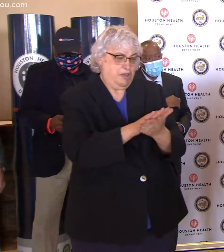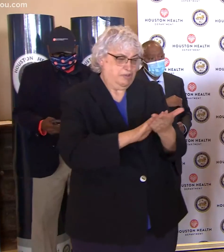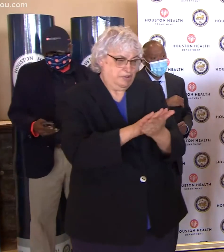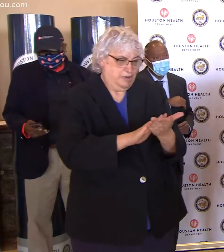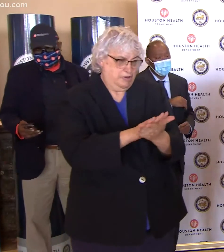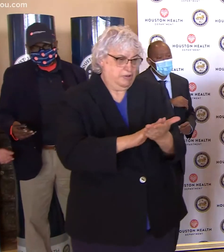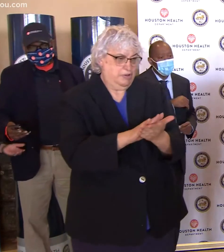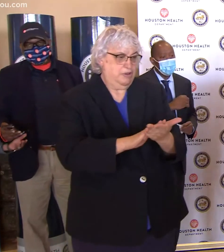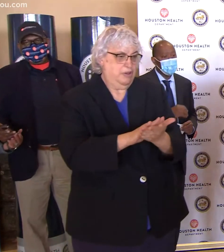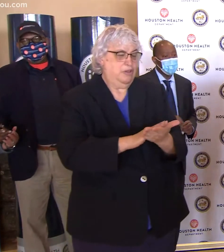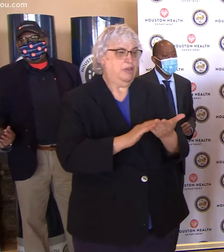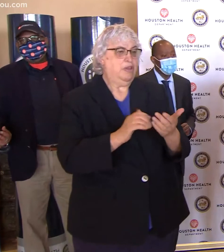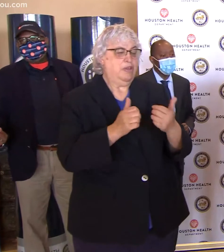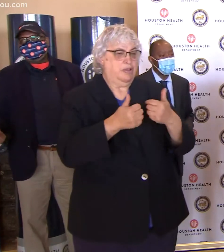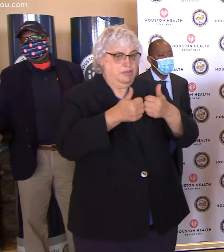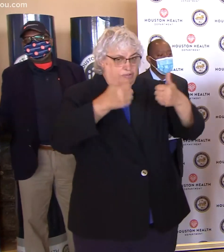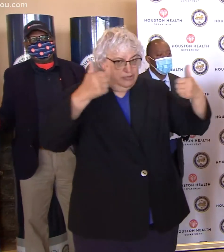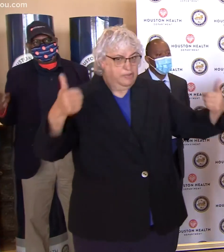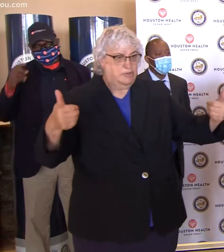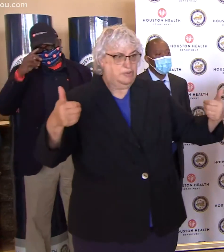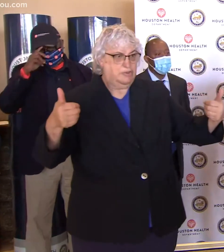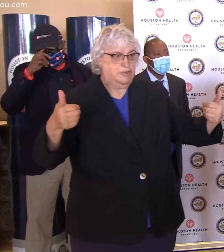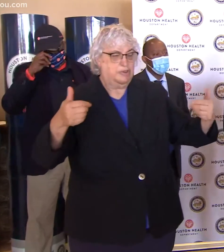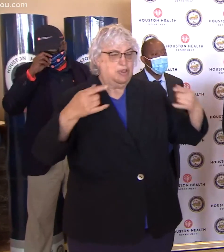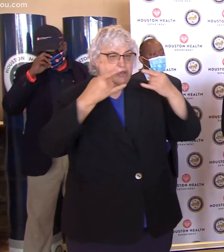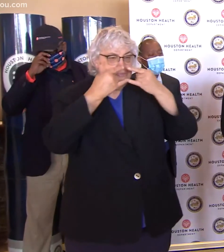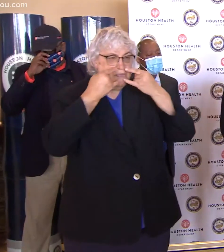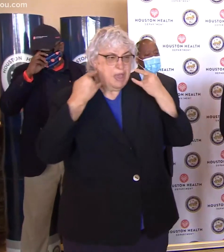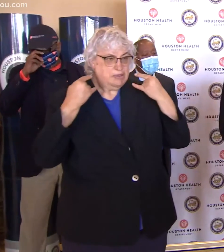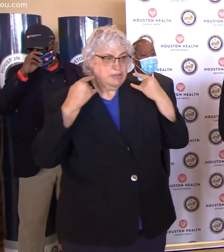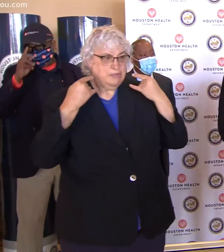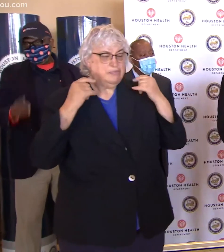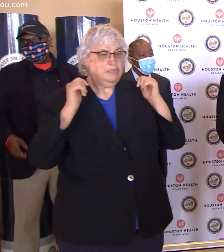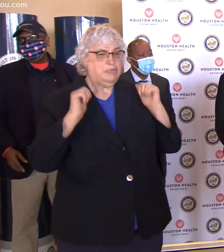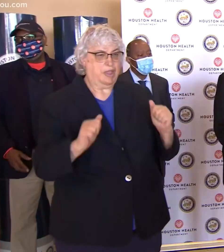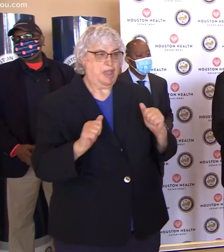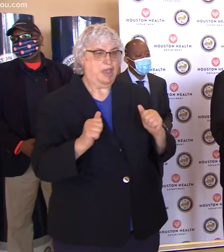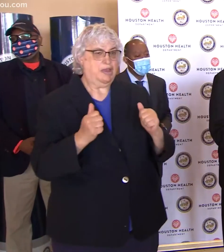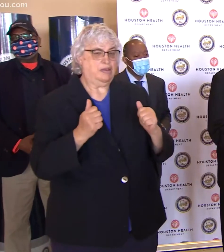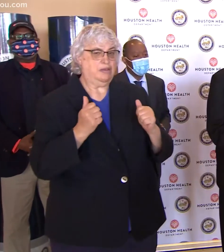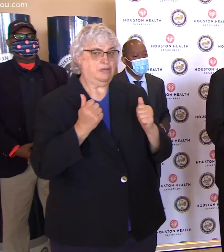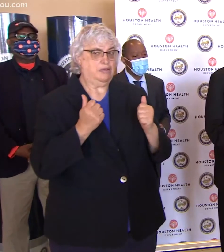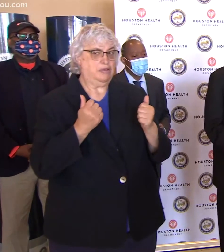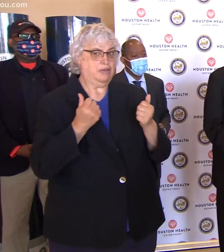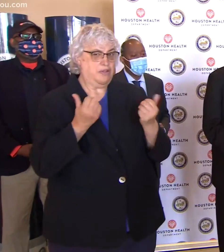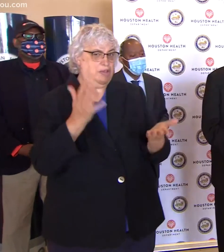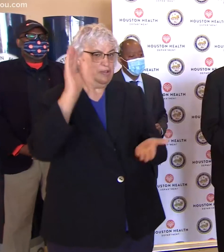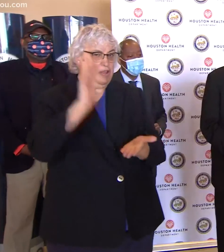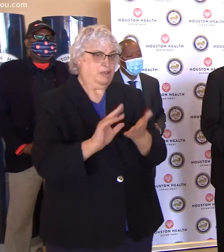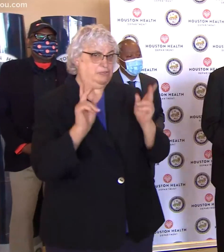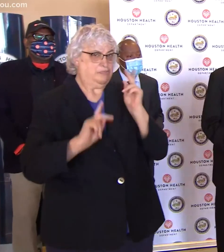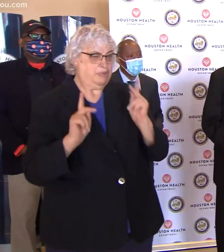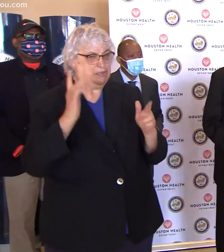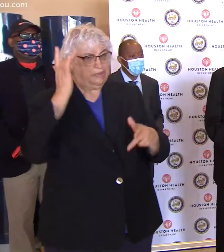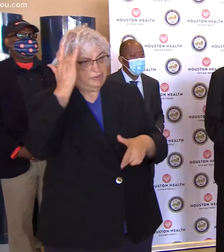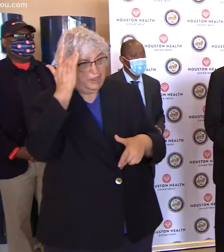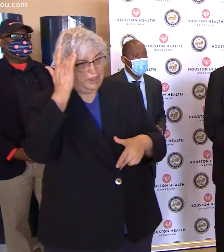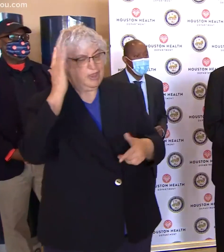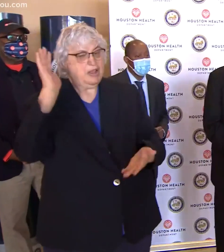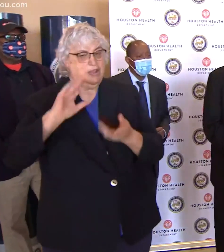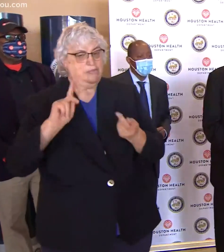hands and social distancing and masking can make the difference. I want to thank the mayor